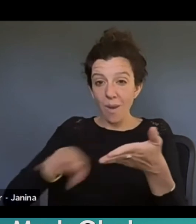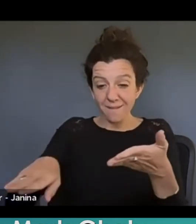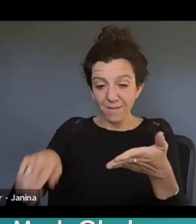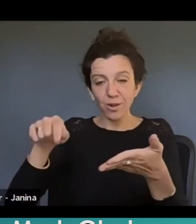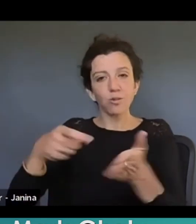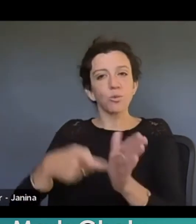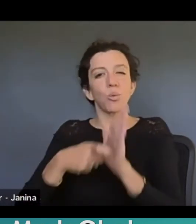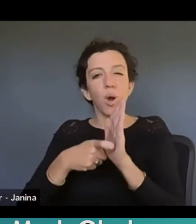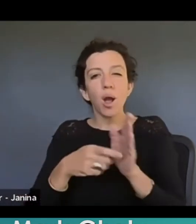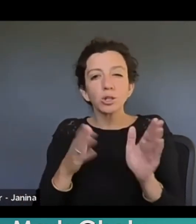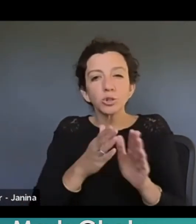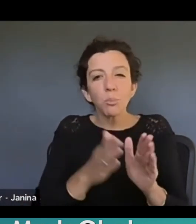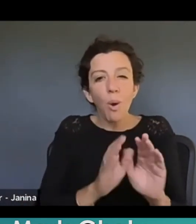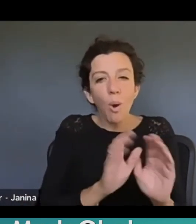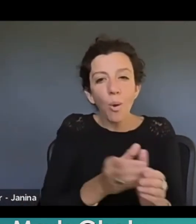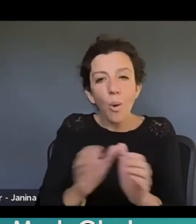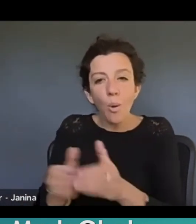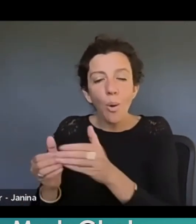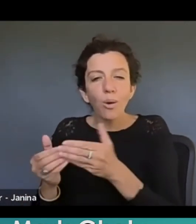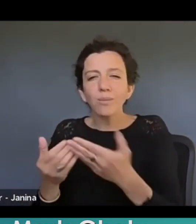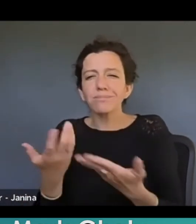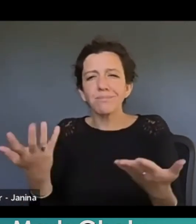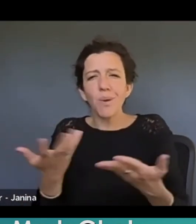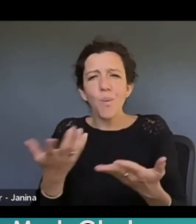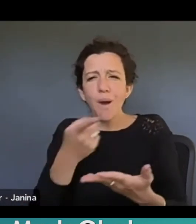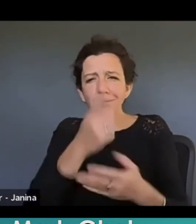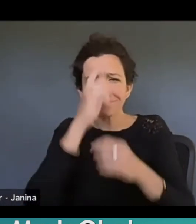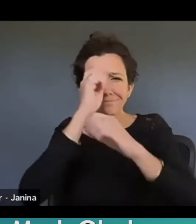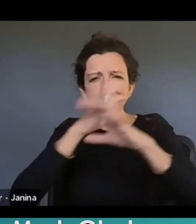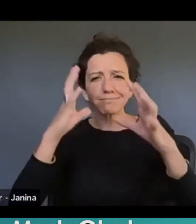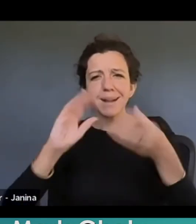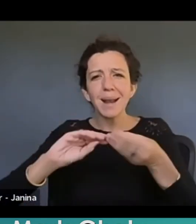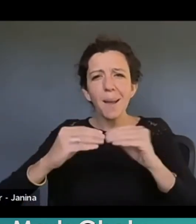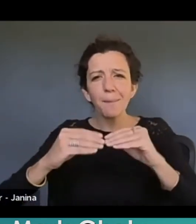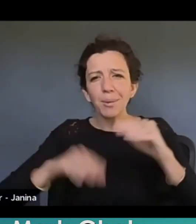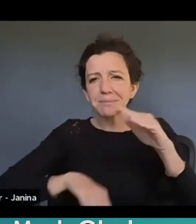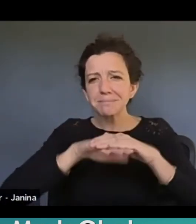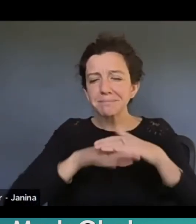what small is there a number you cap that out, and who decides that?